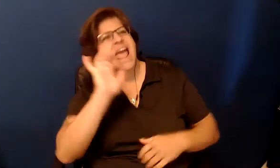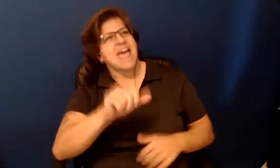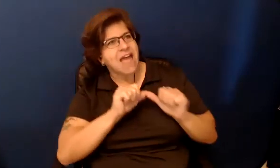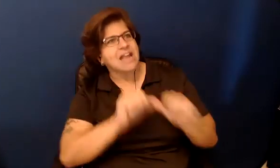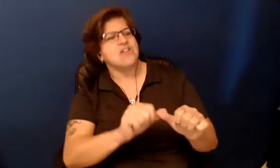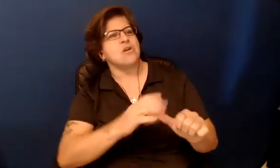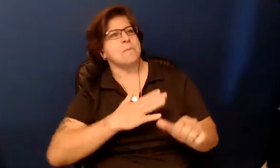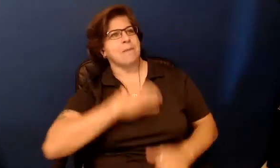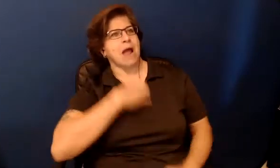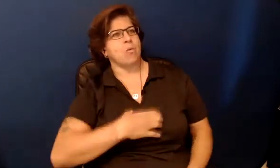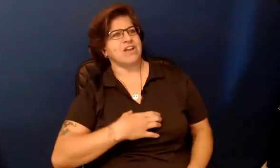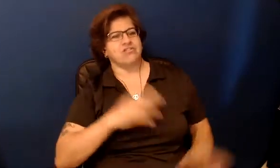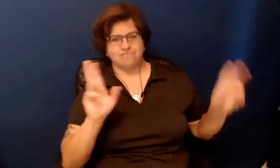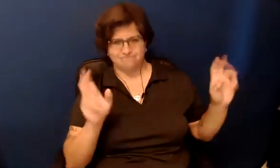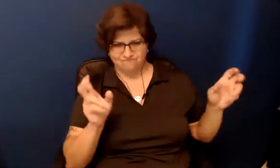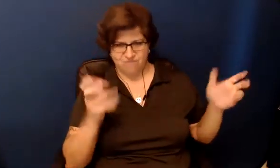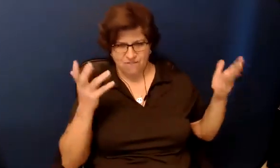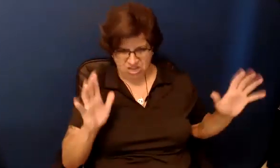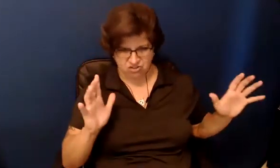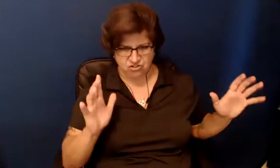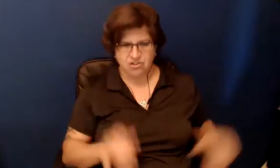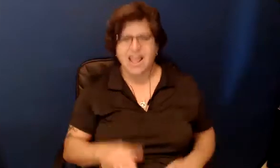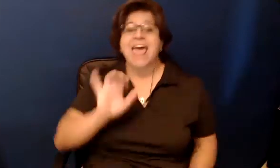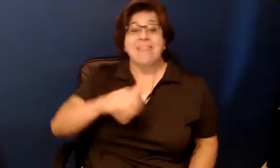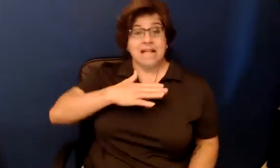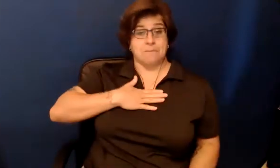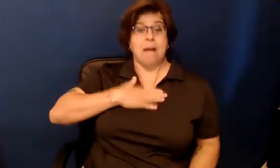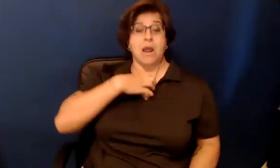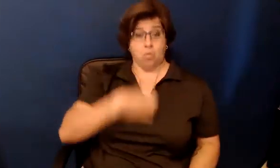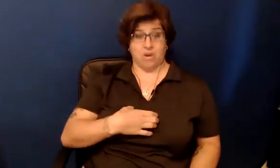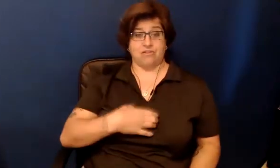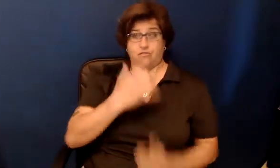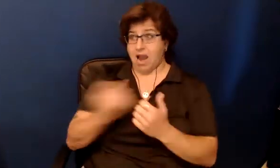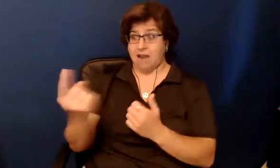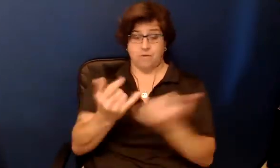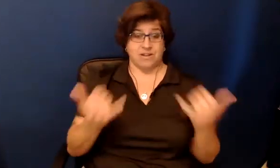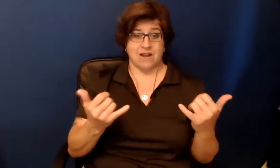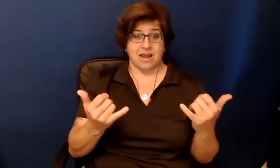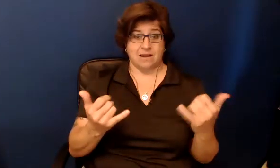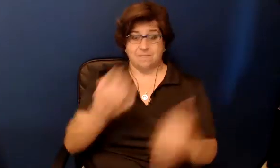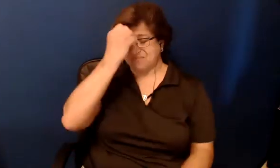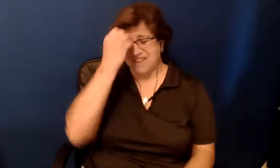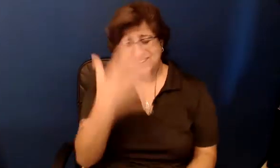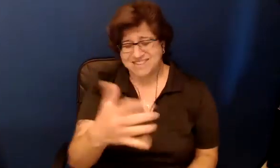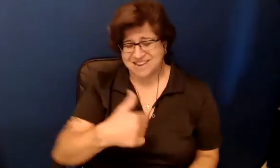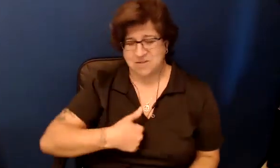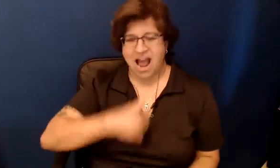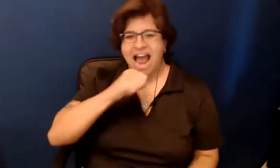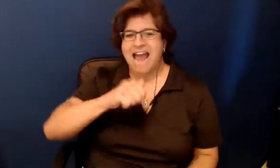that continues to be my wish. And that's my wish for all of us today. Again, I want to tell you something. I don't walk out over the